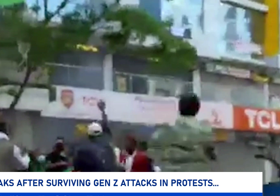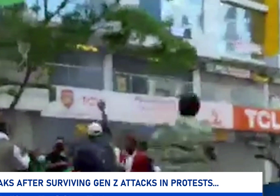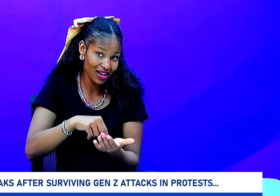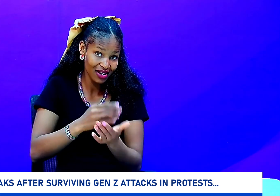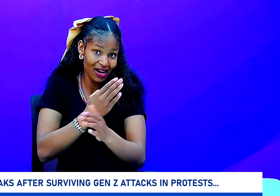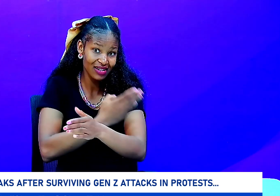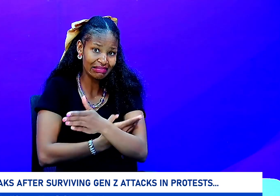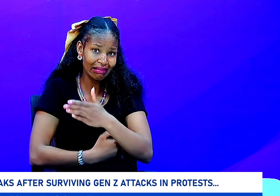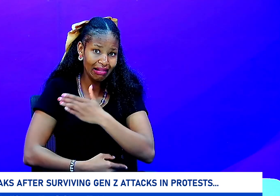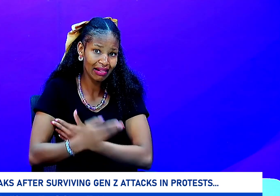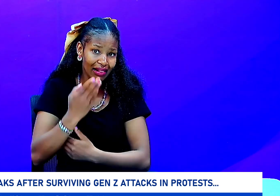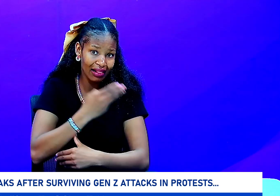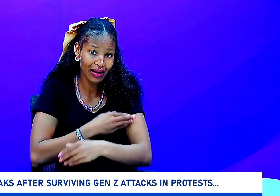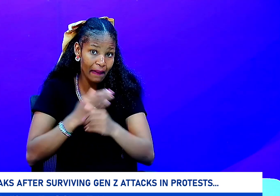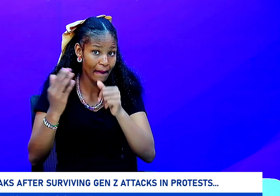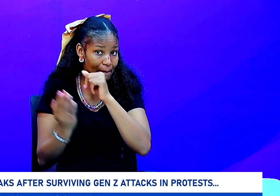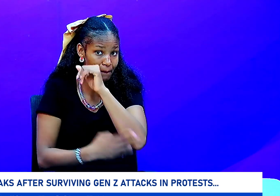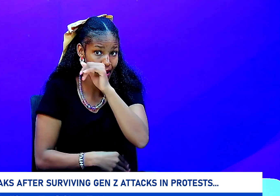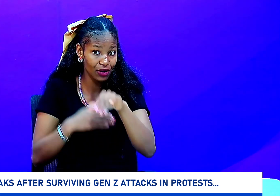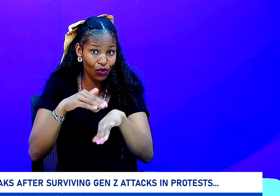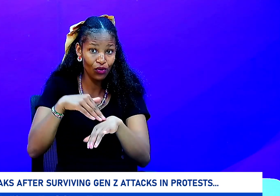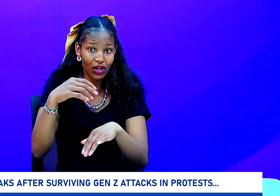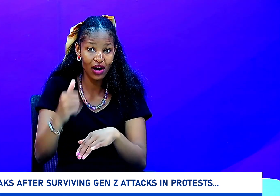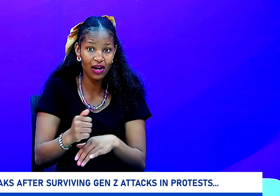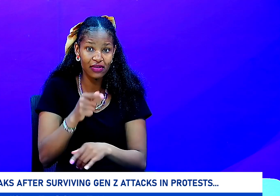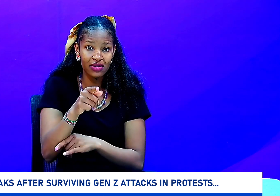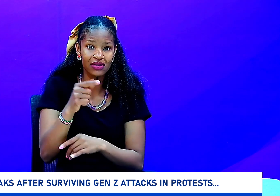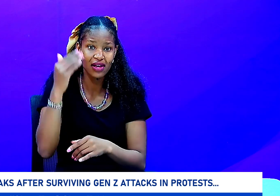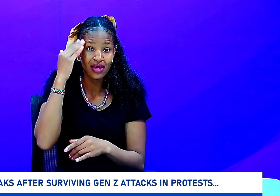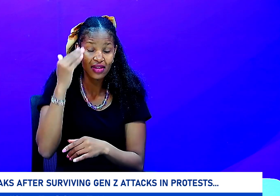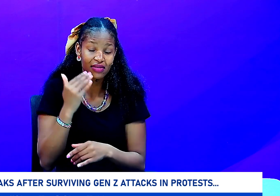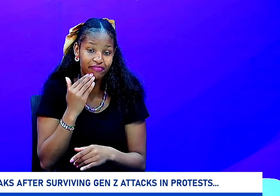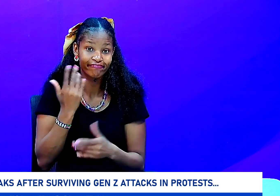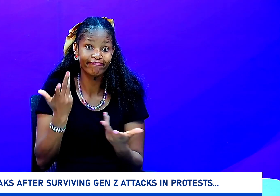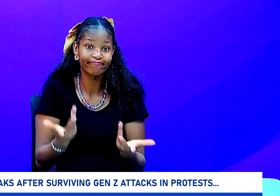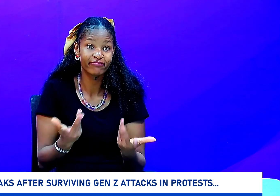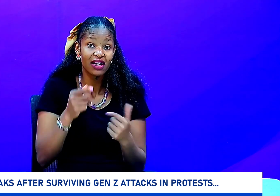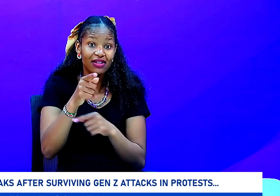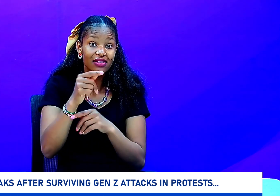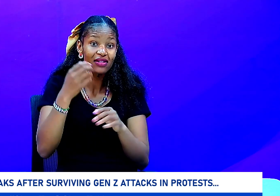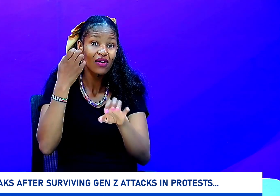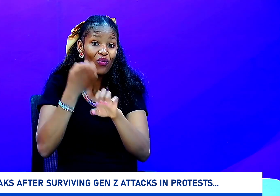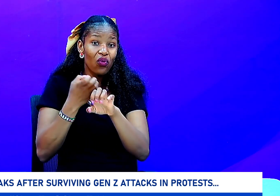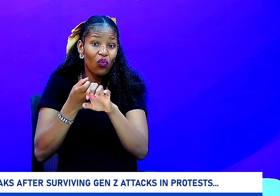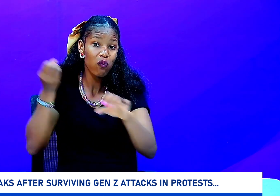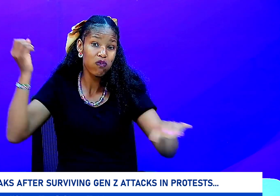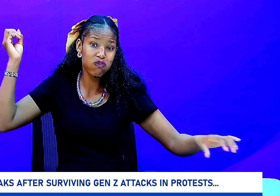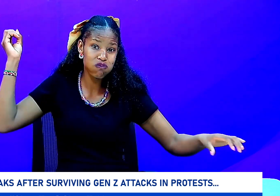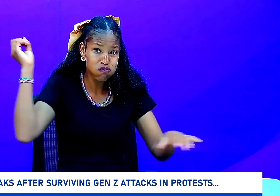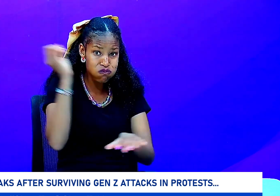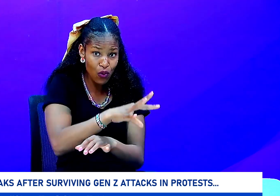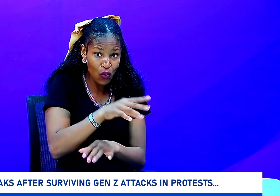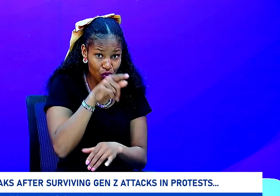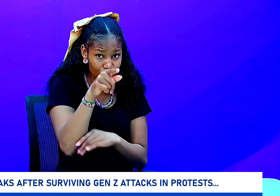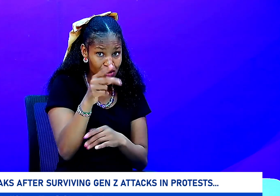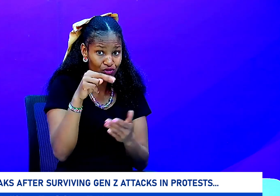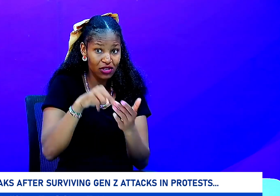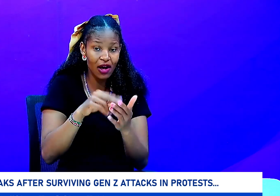Who was attacked and injured badly on her head due to stone throws and attacks by Gen Zs during the Wednesday